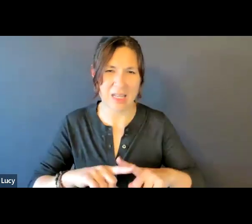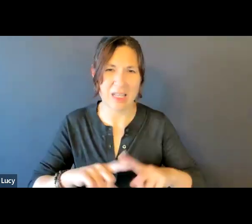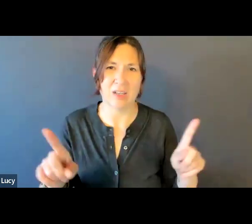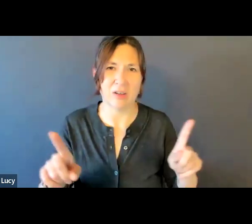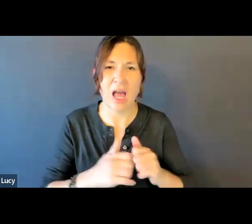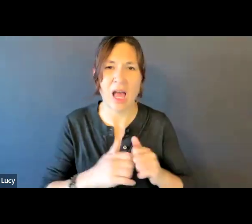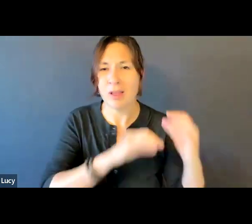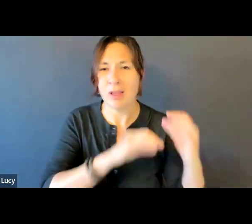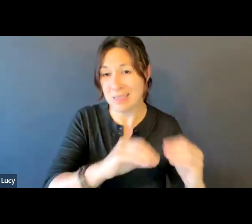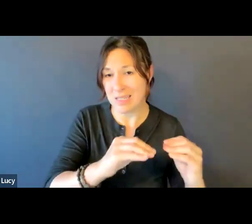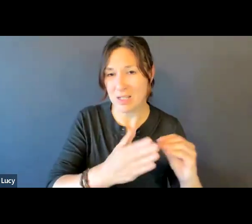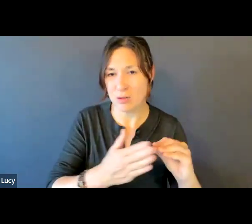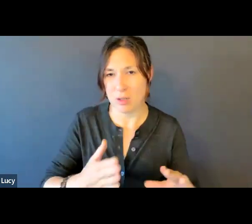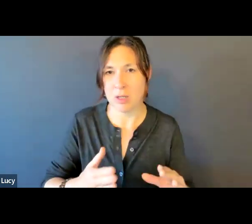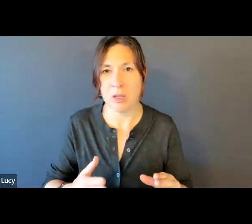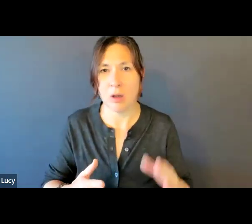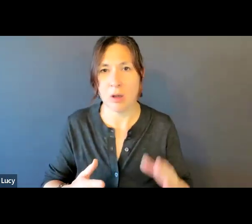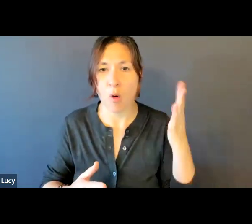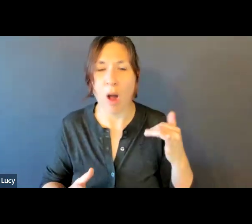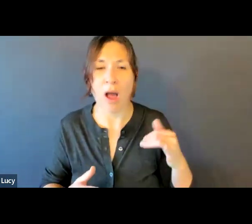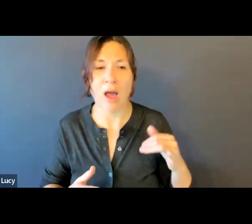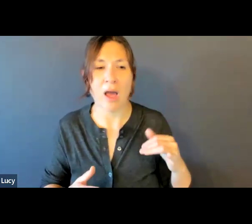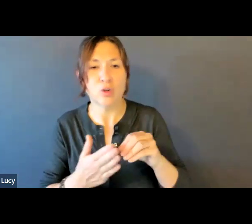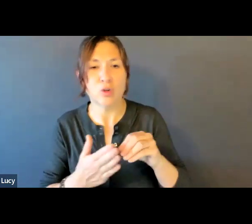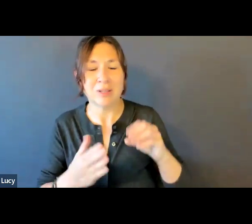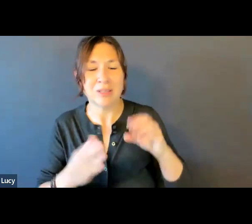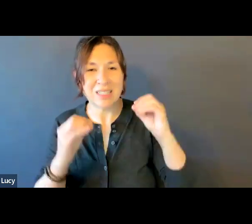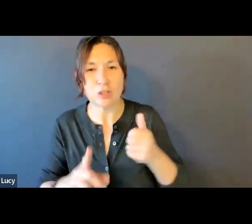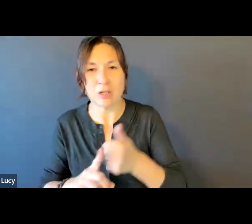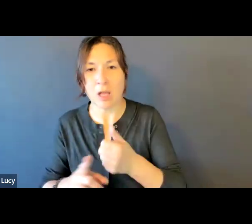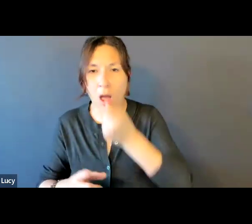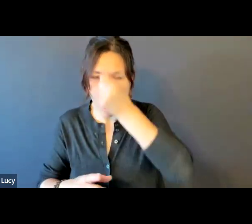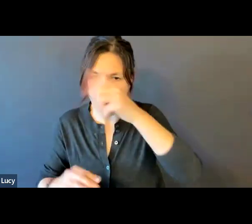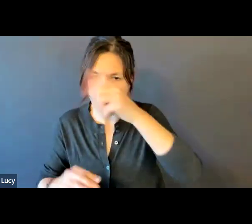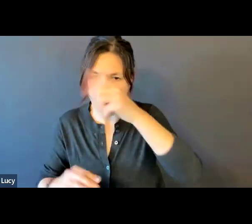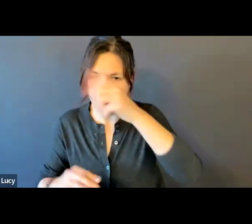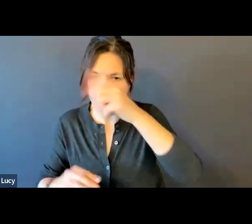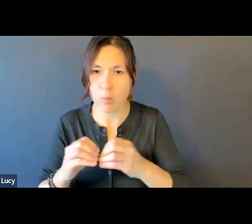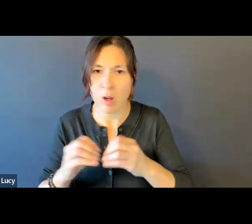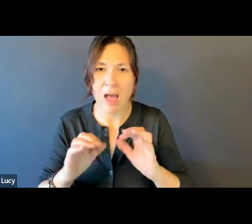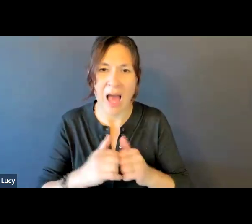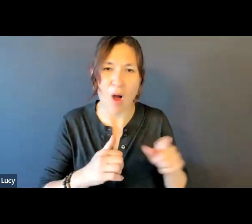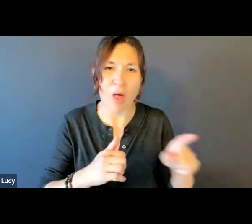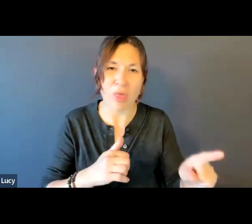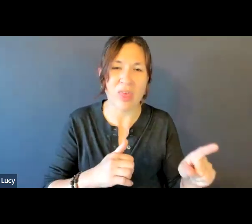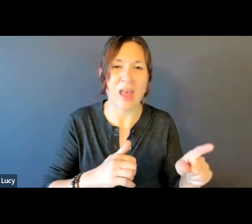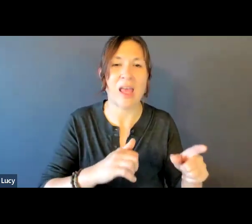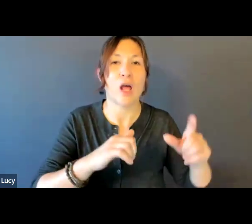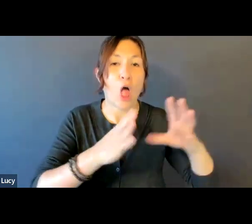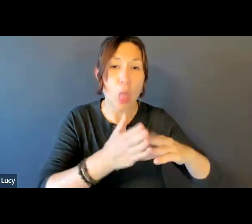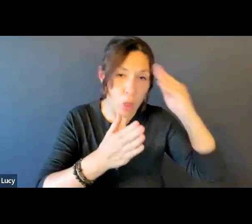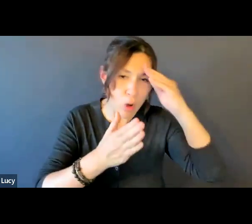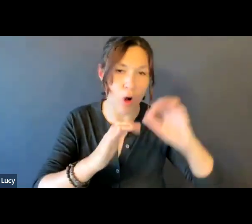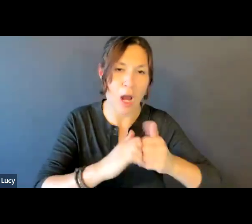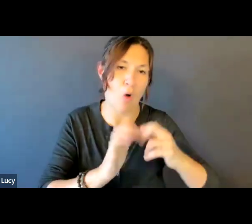deliver instruction to students as they are getting better and deeper understanding about how children become literate through the science of reading. And so I